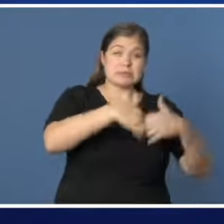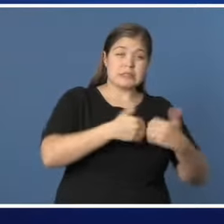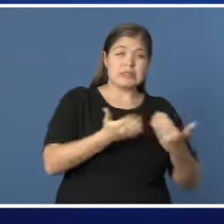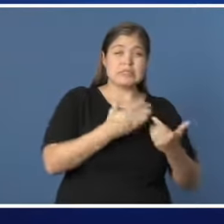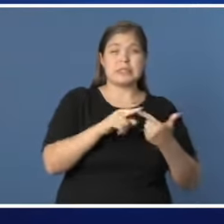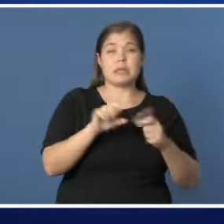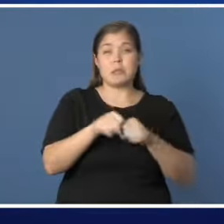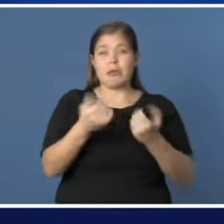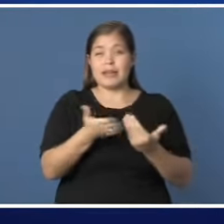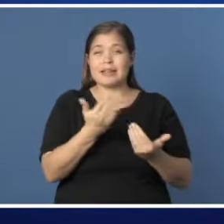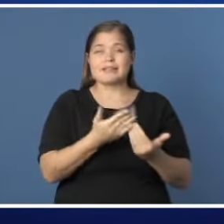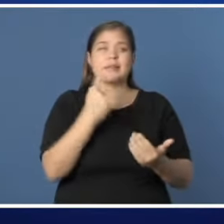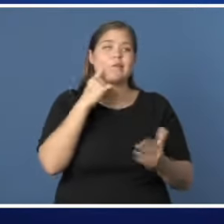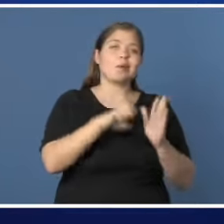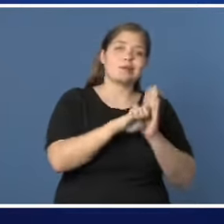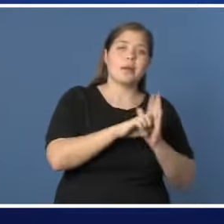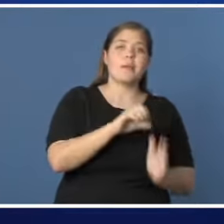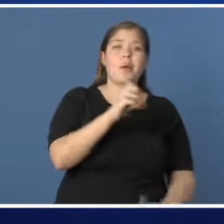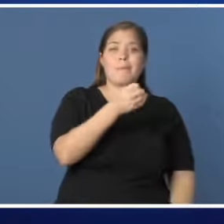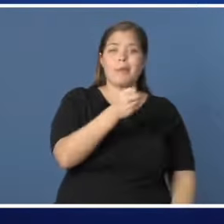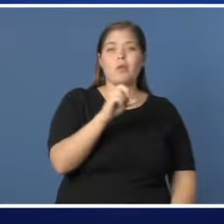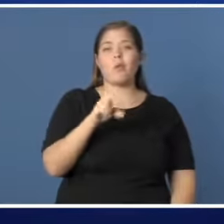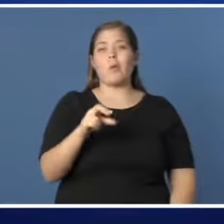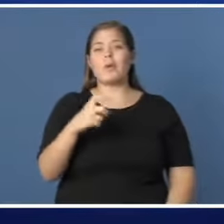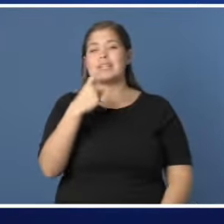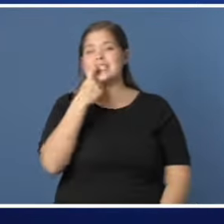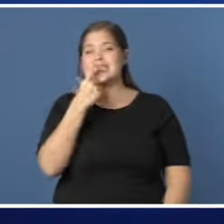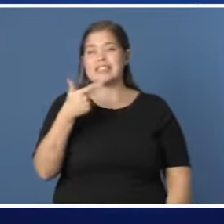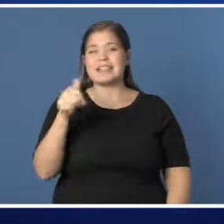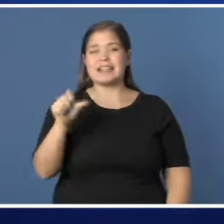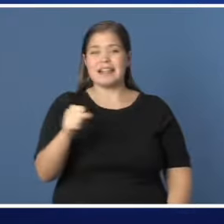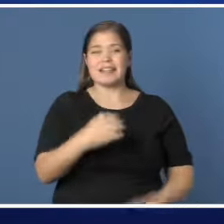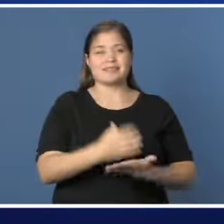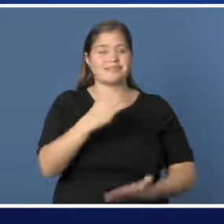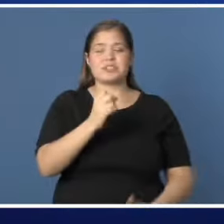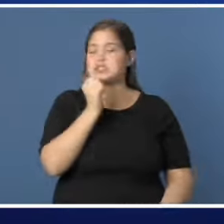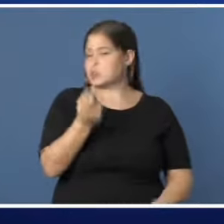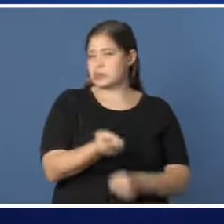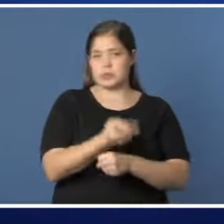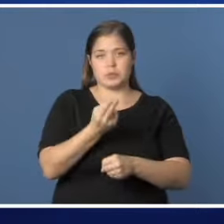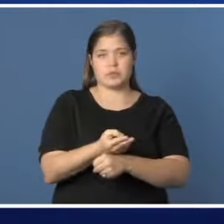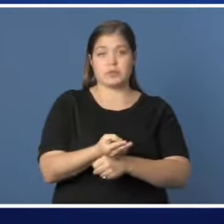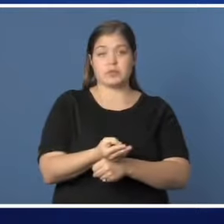break, such as milk cartons or glass bottles.